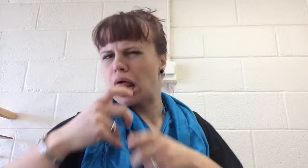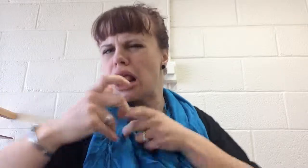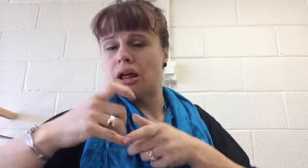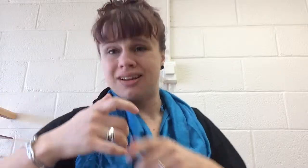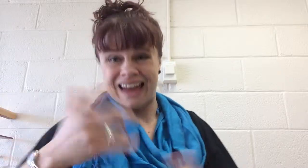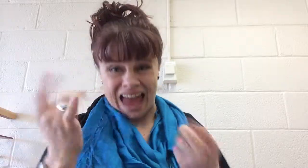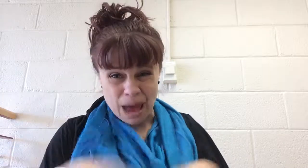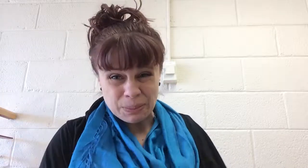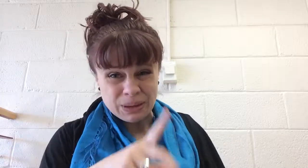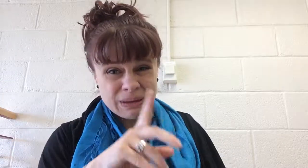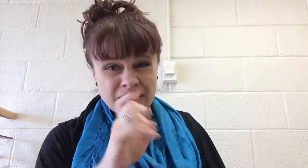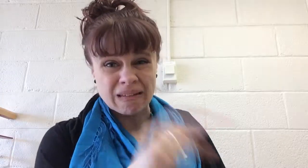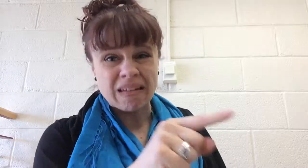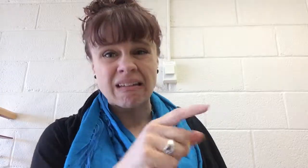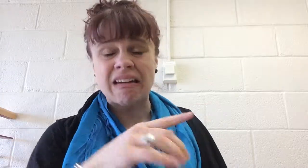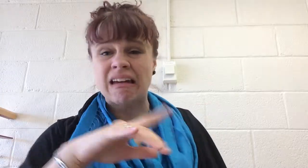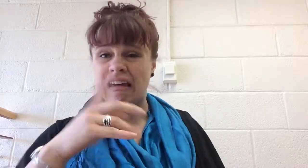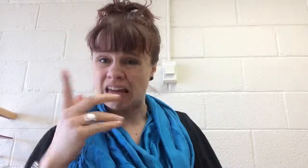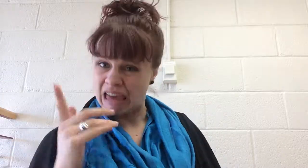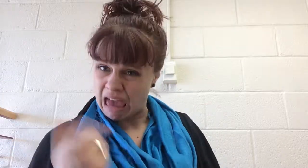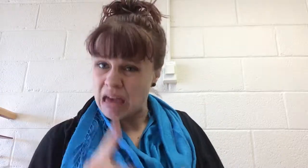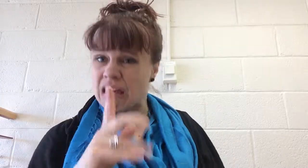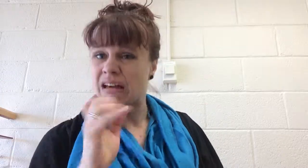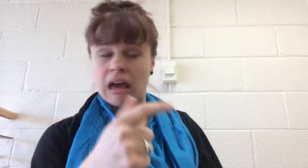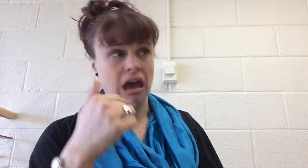you? Did I wake up? Did I hurt you?